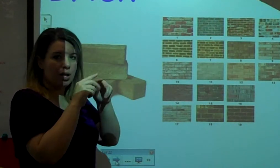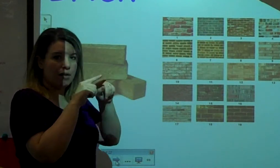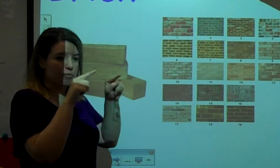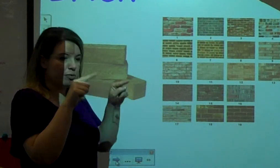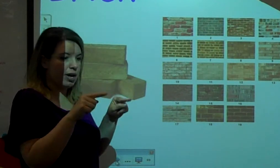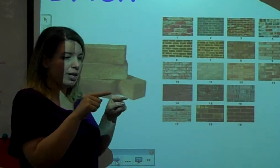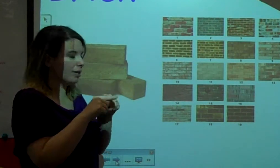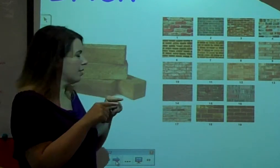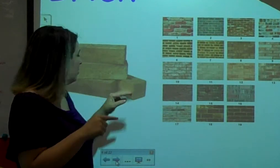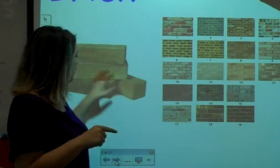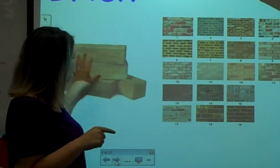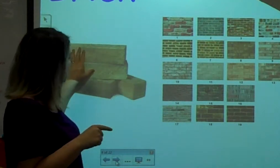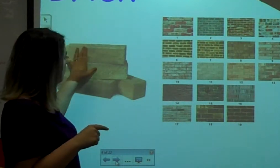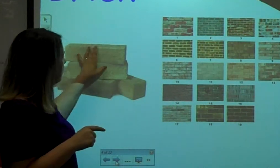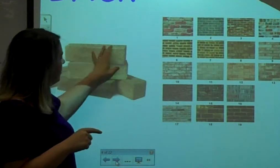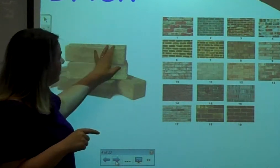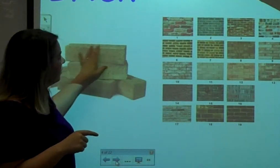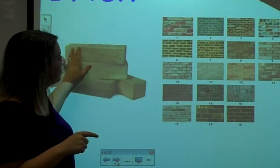of bricks.